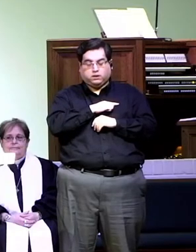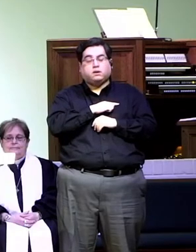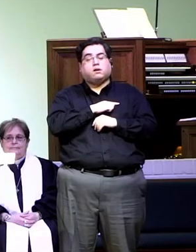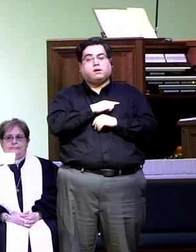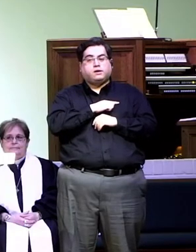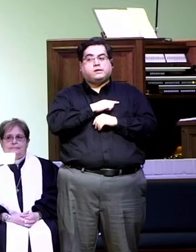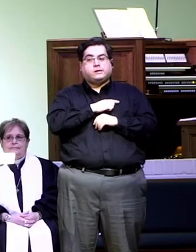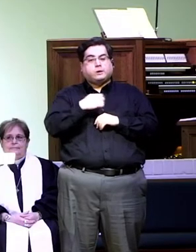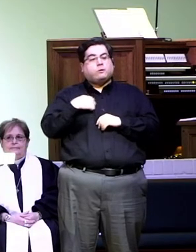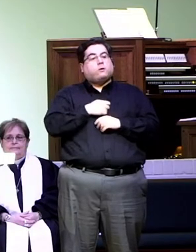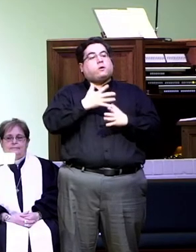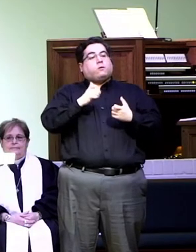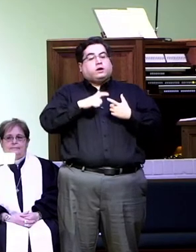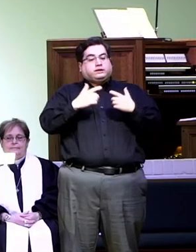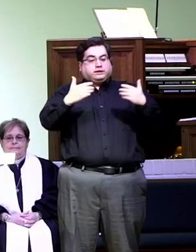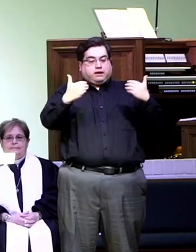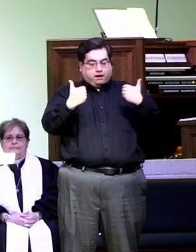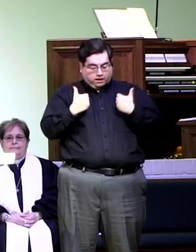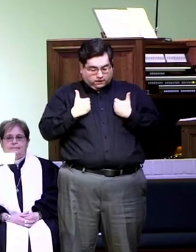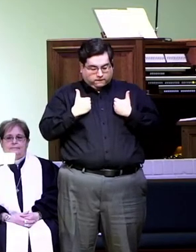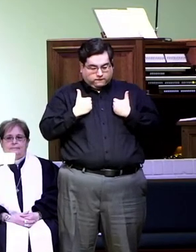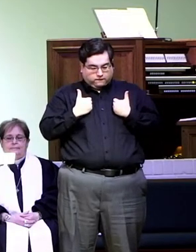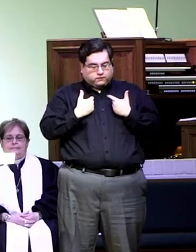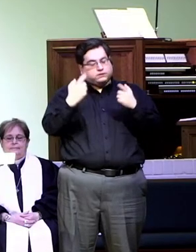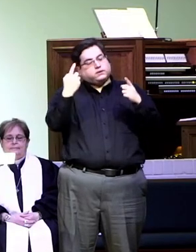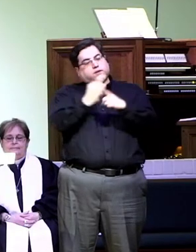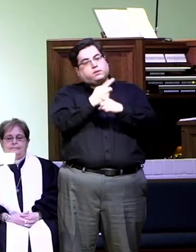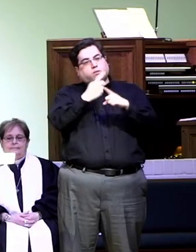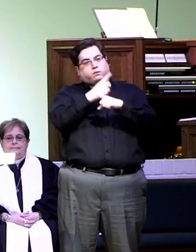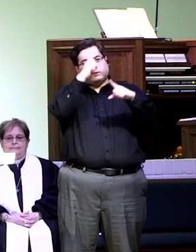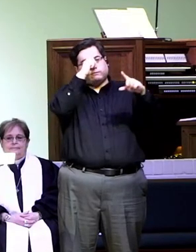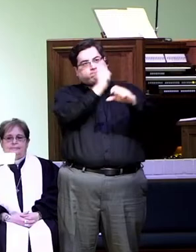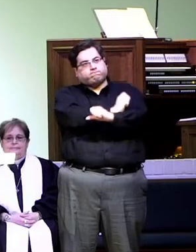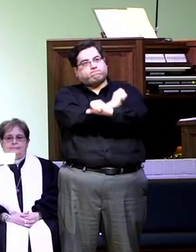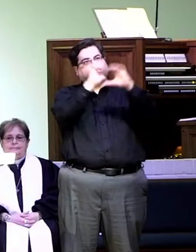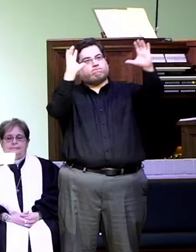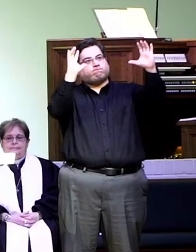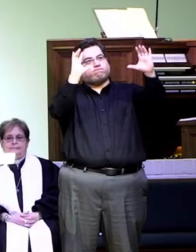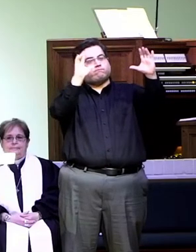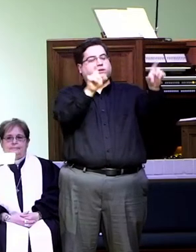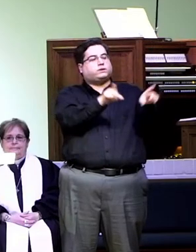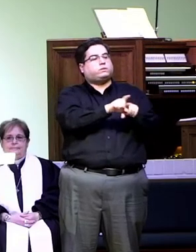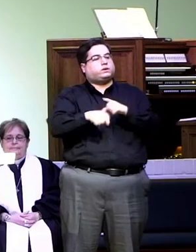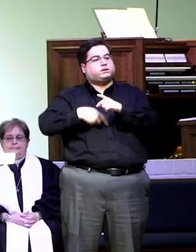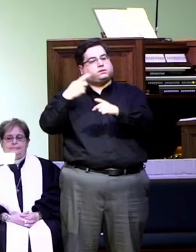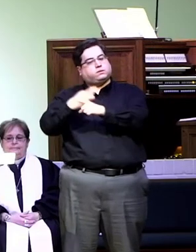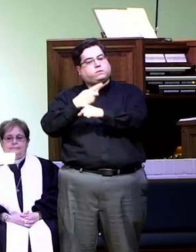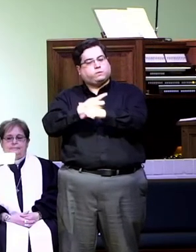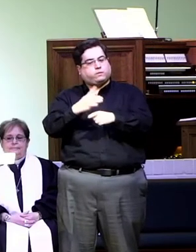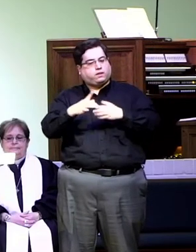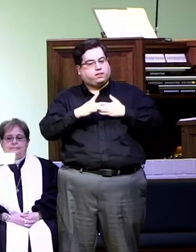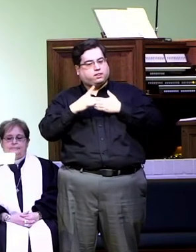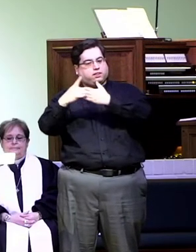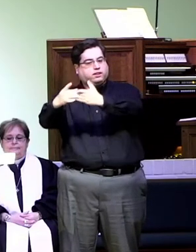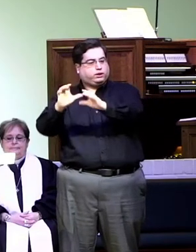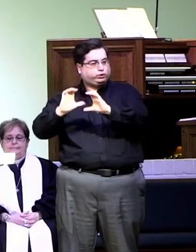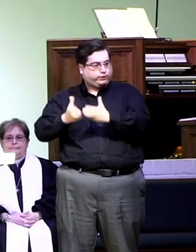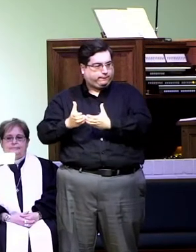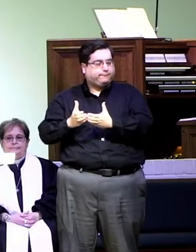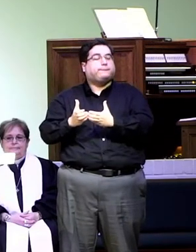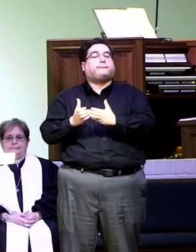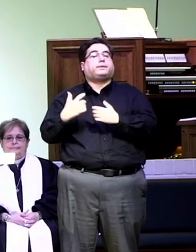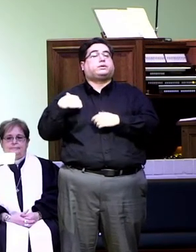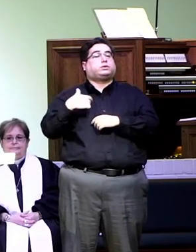want to have is the right vision and the right leadership to make it happen. So as